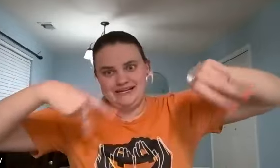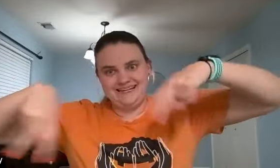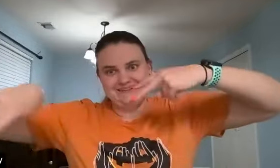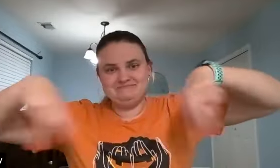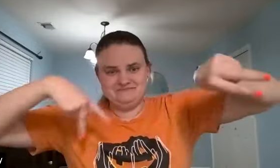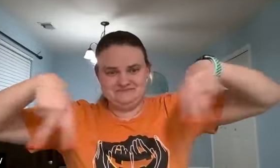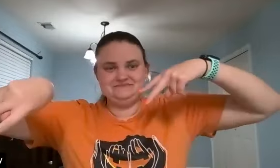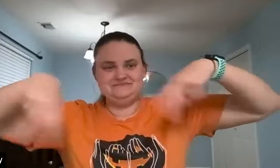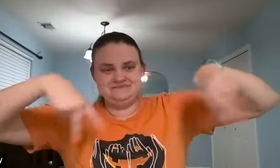party.